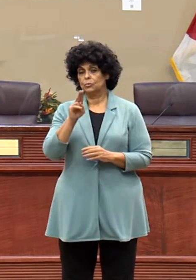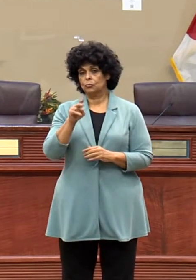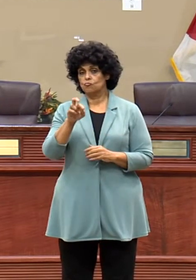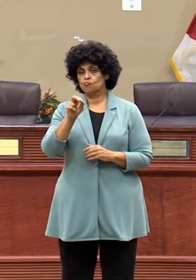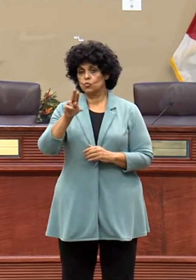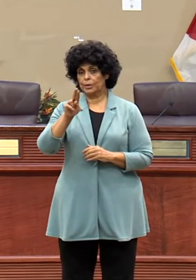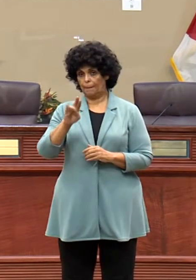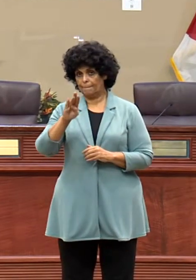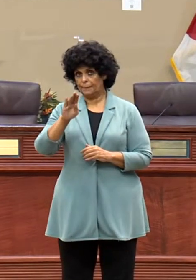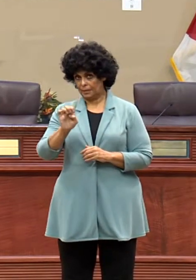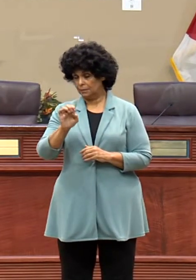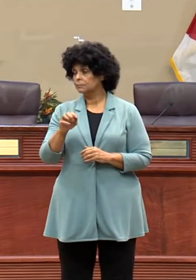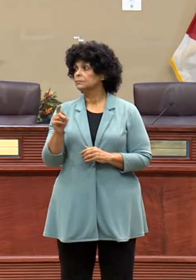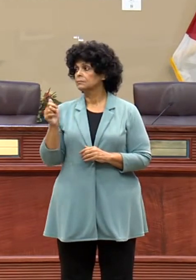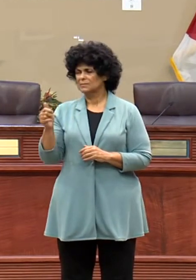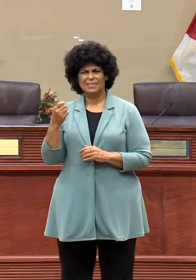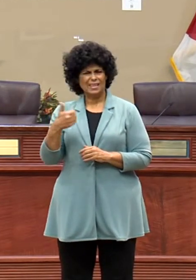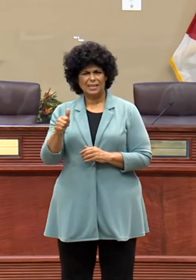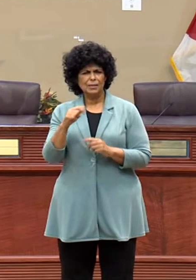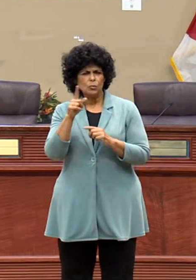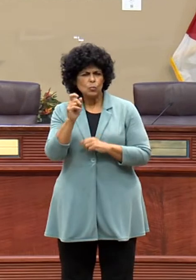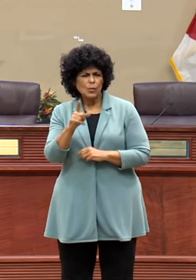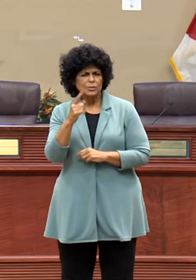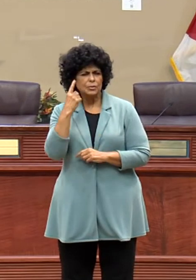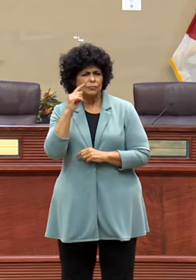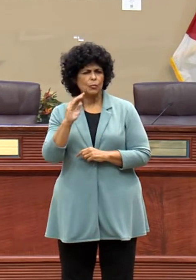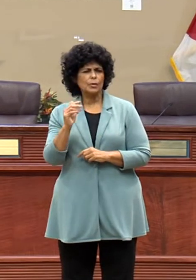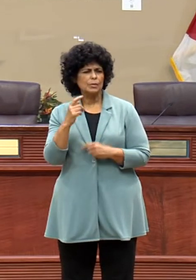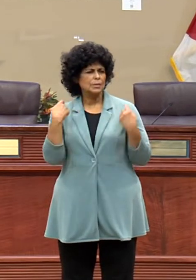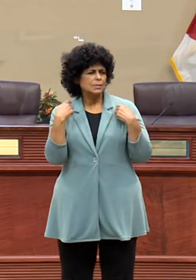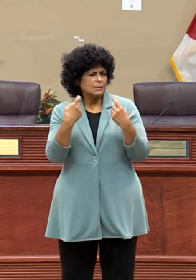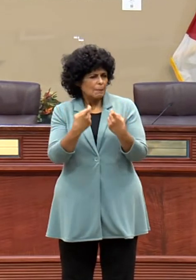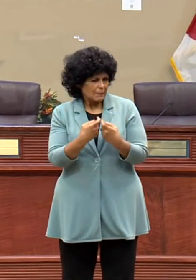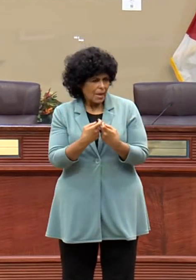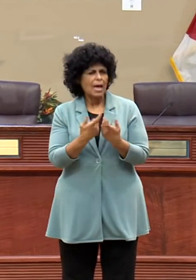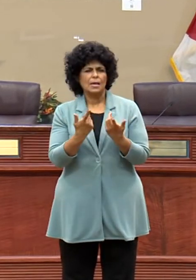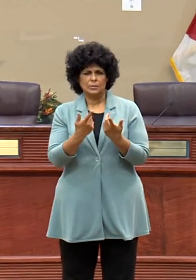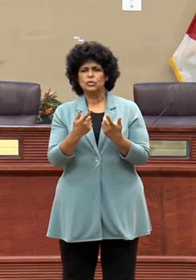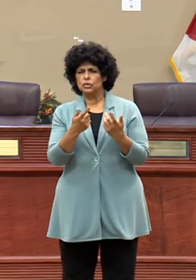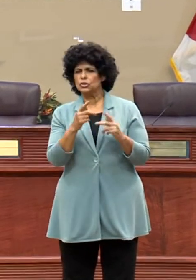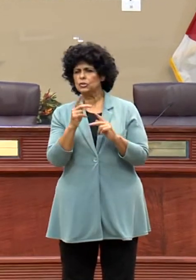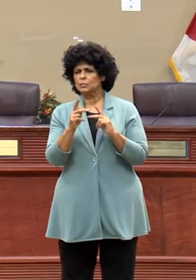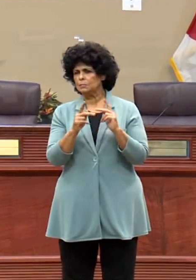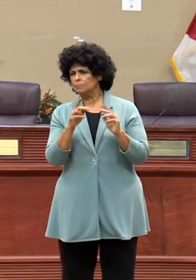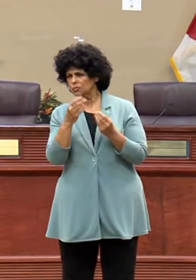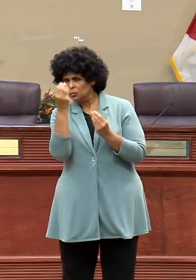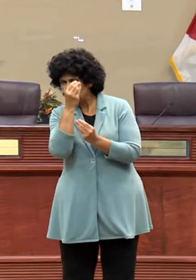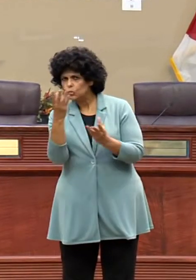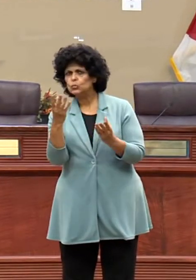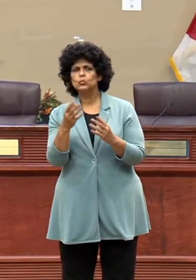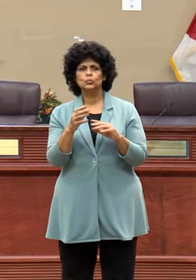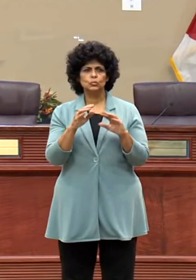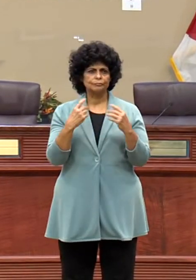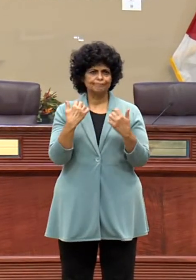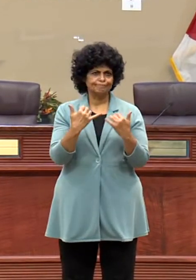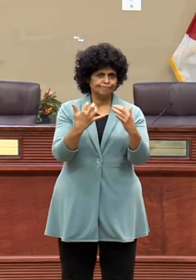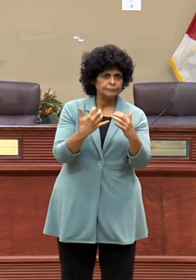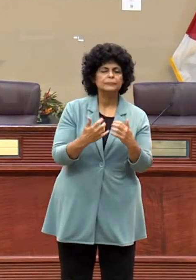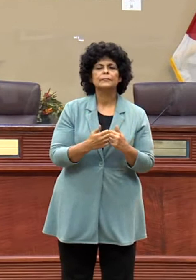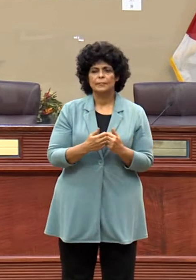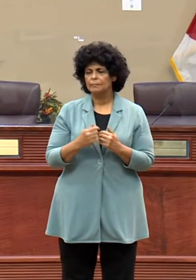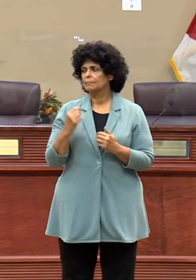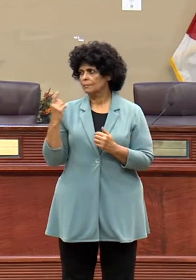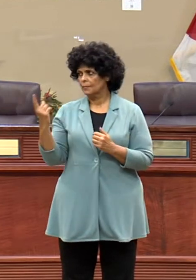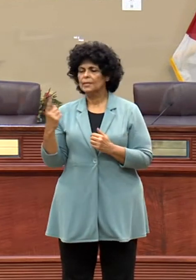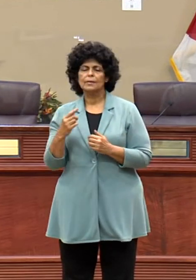and if there are any questions for our Spanish-speaking media, we have Ms. Yesenia Negron, who will do the translation for us,